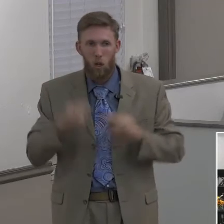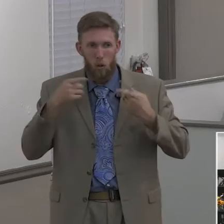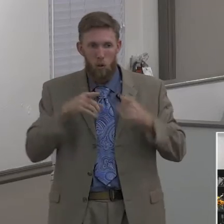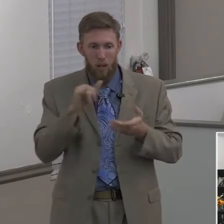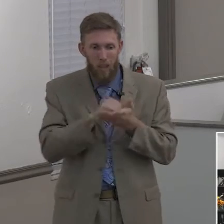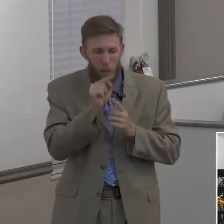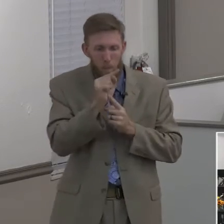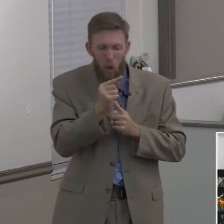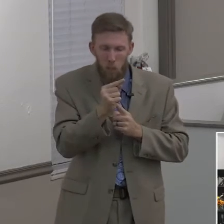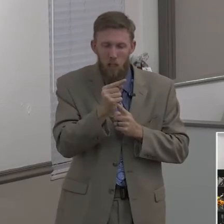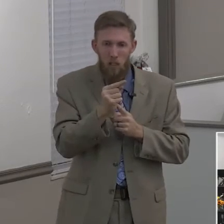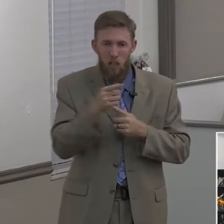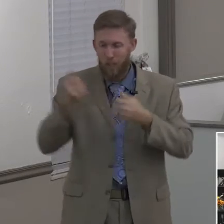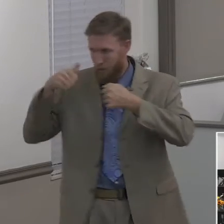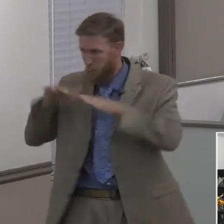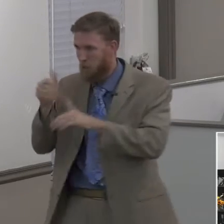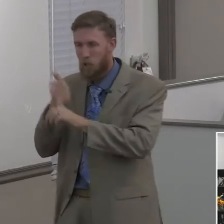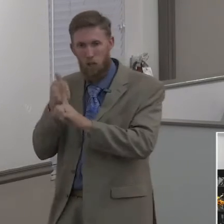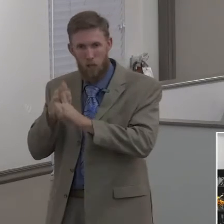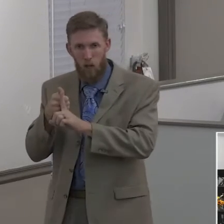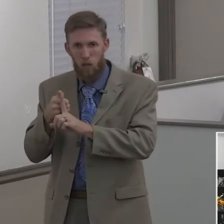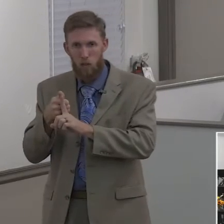yourself.